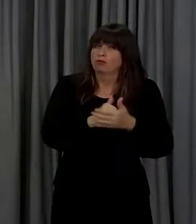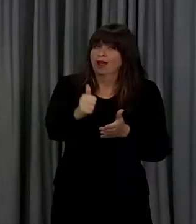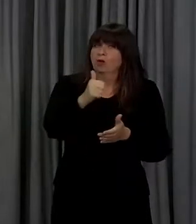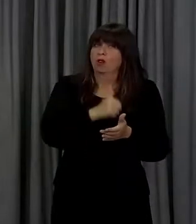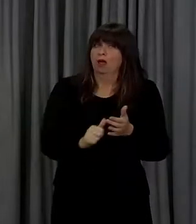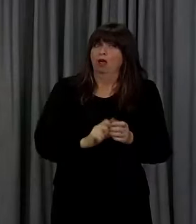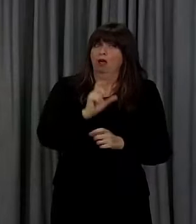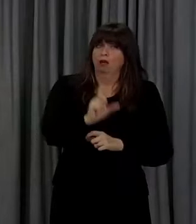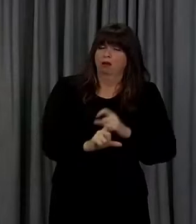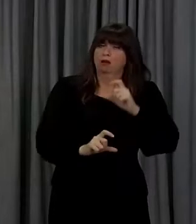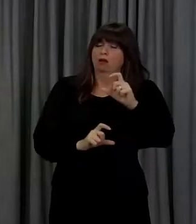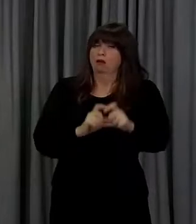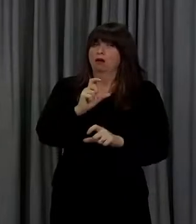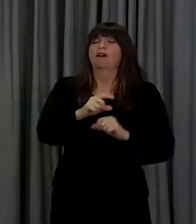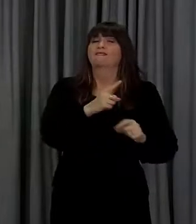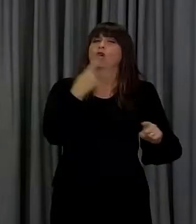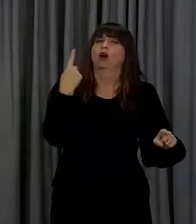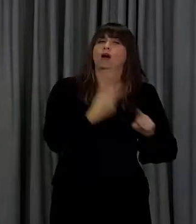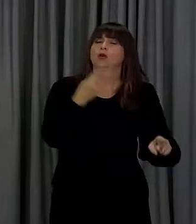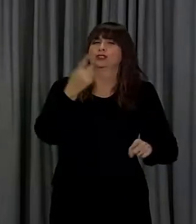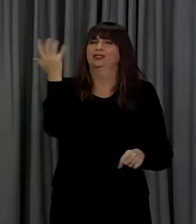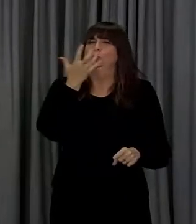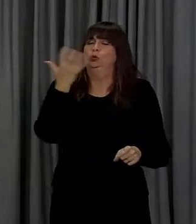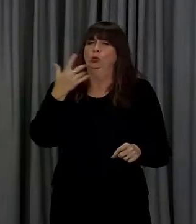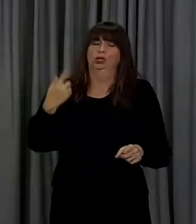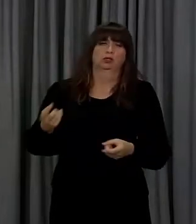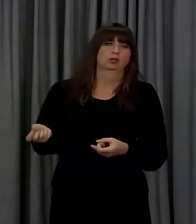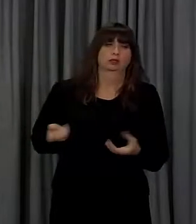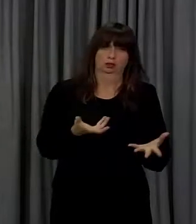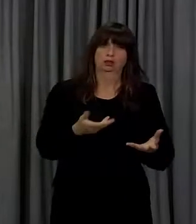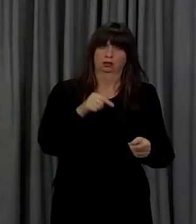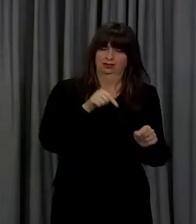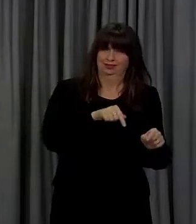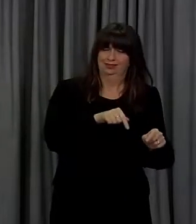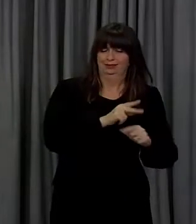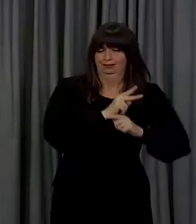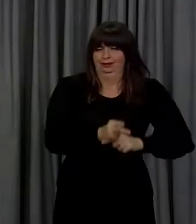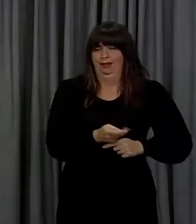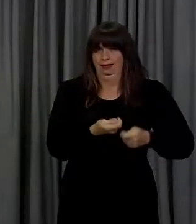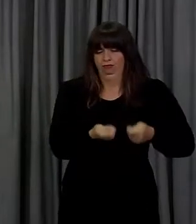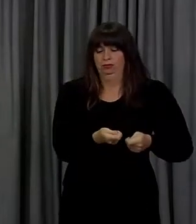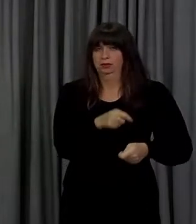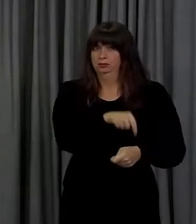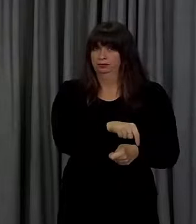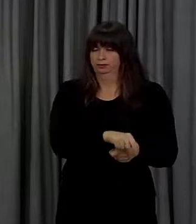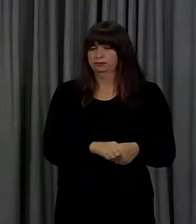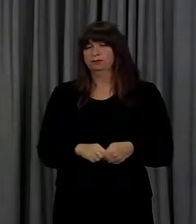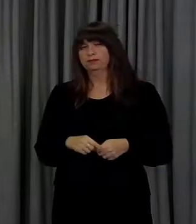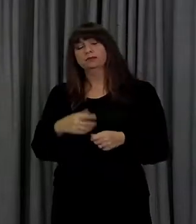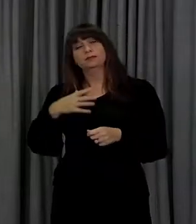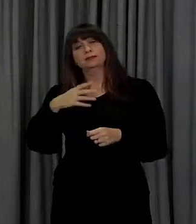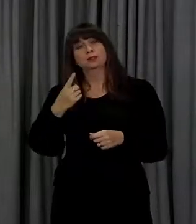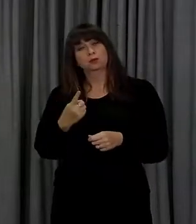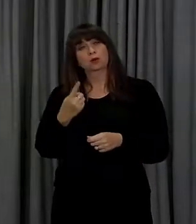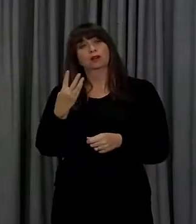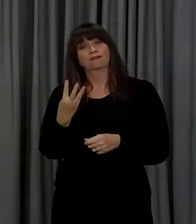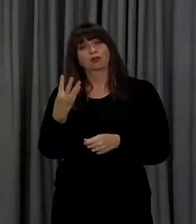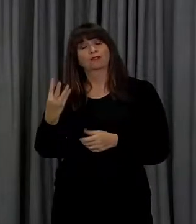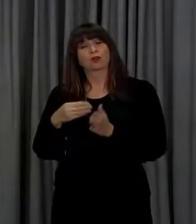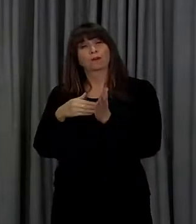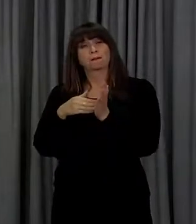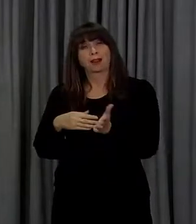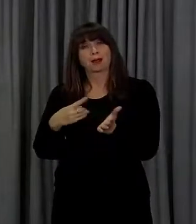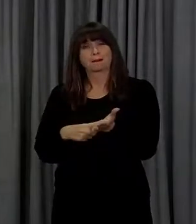to relieve urgent and emergency care, and to make sure also that we have a fund, £144